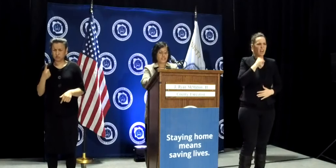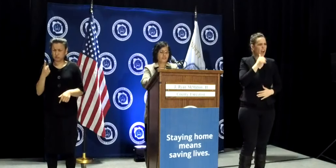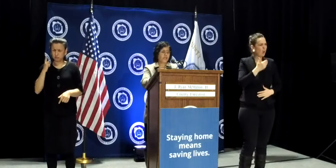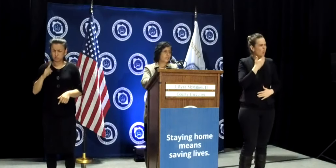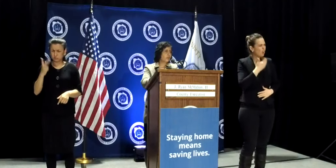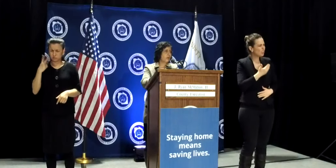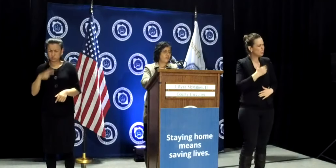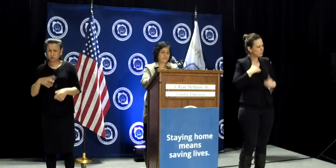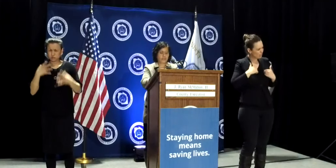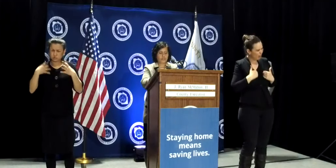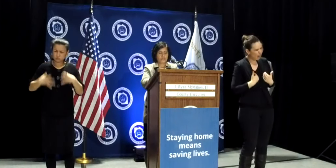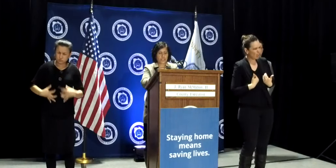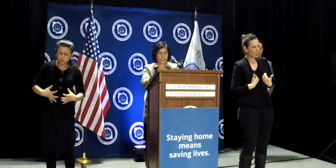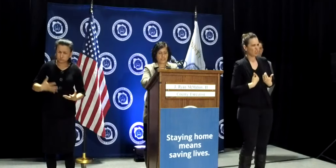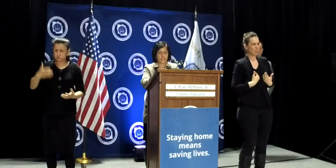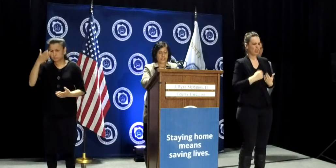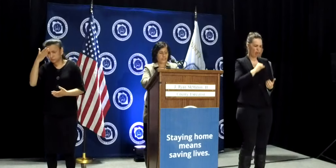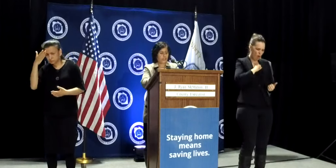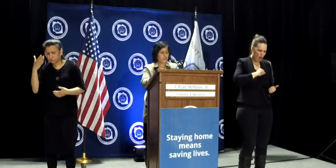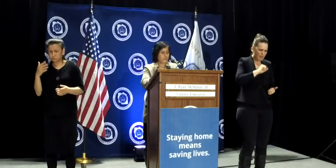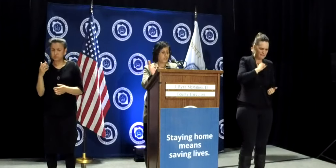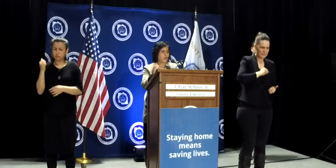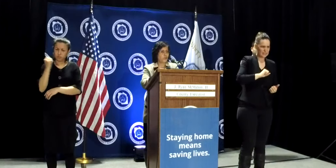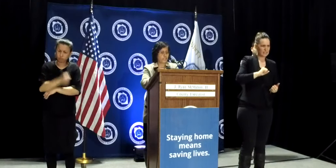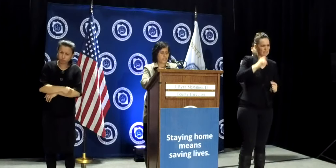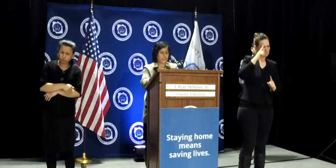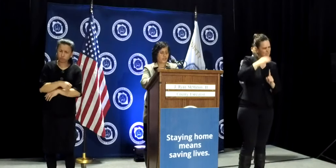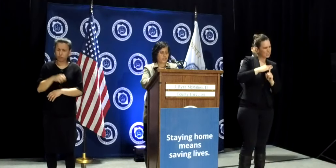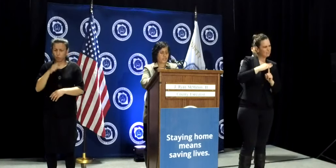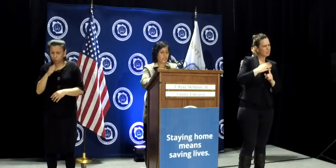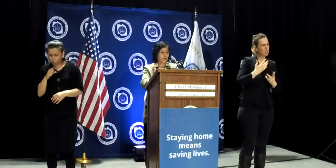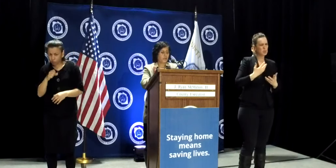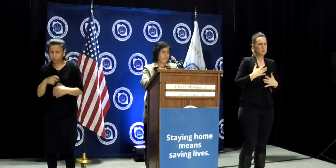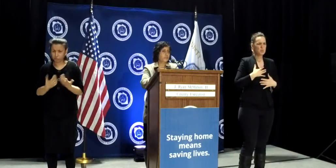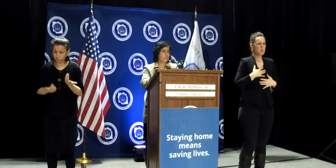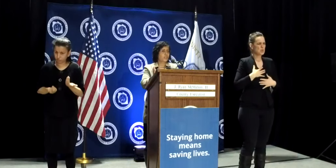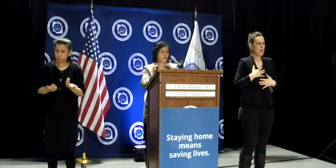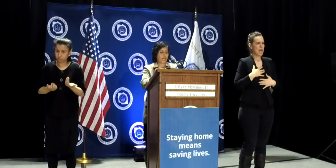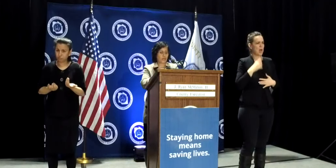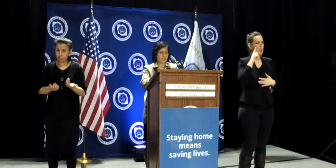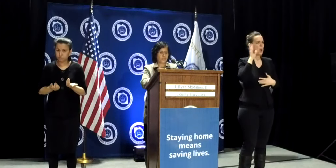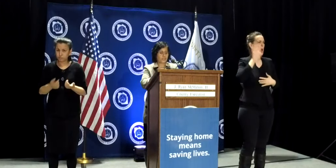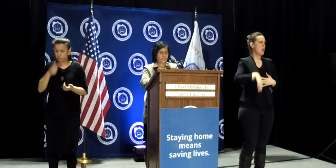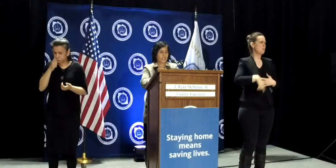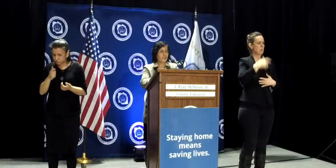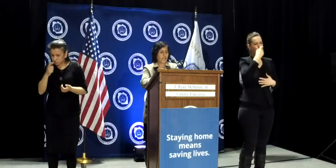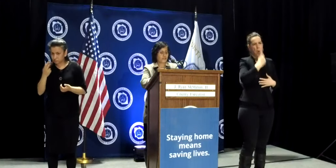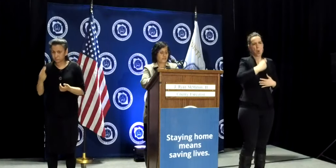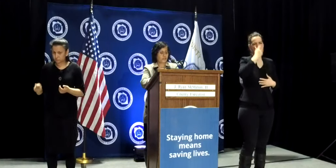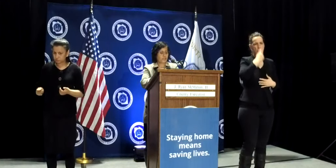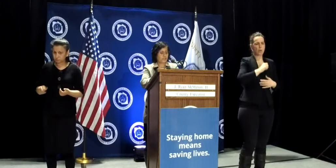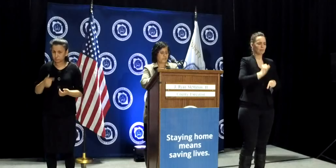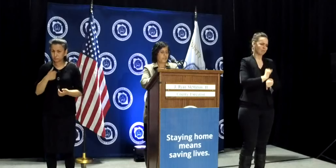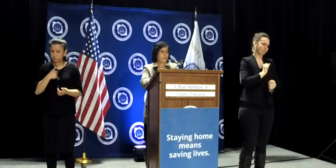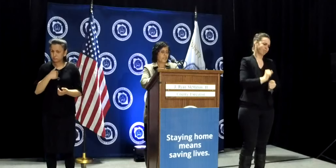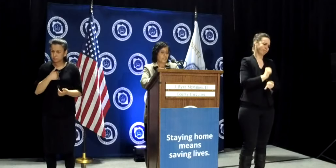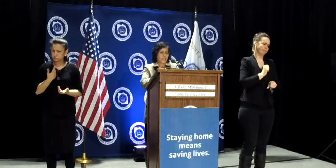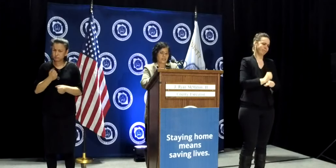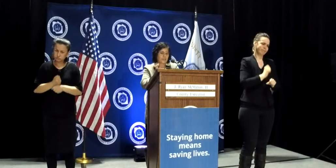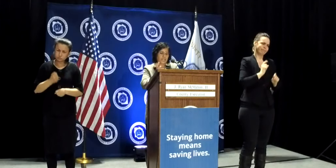tired, some minor cough, loss of taste, thought it was a cold, and he thought, oh, he's working long hours in past few